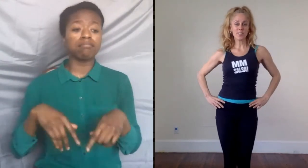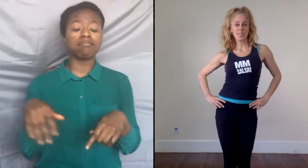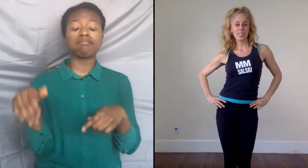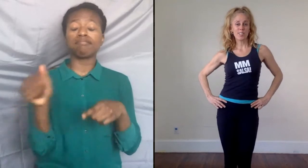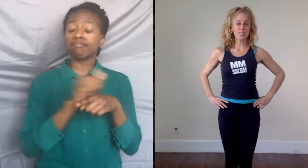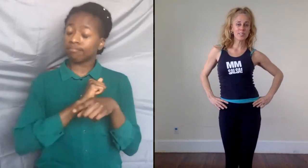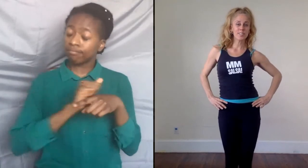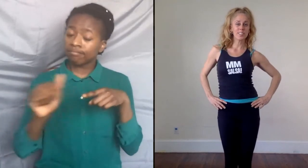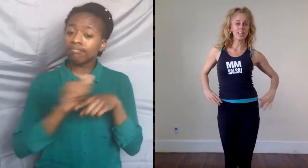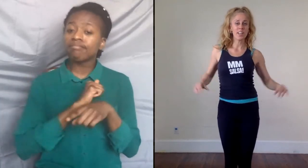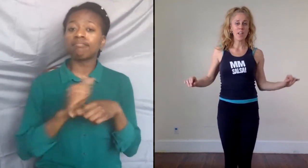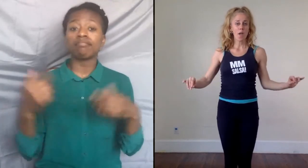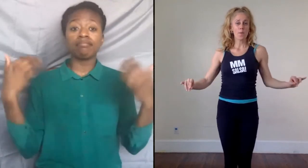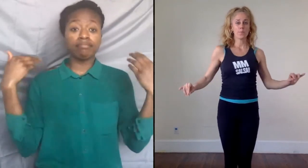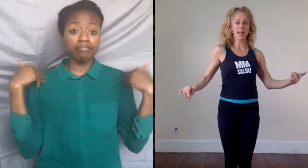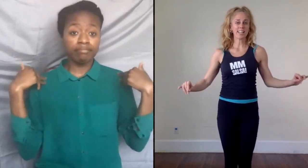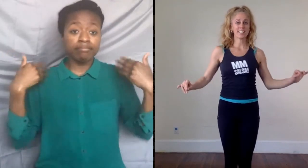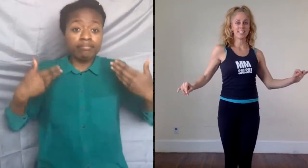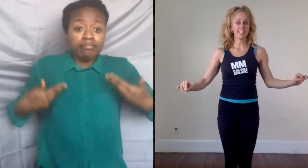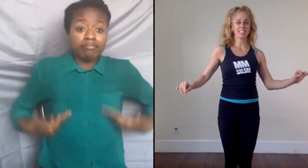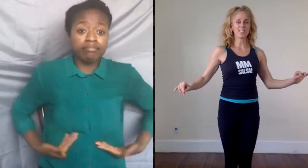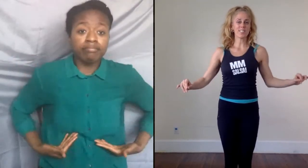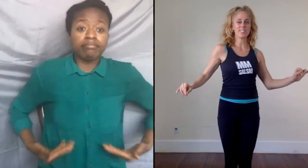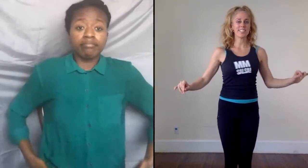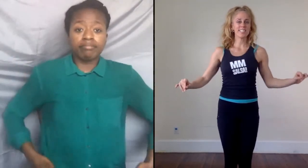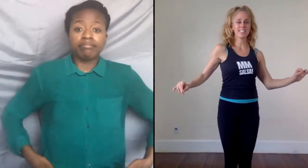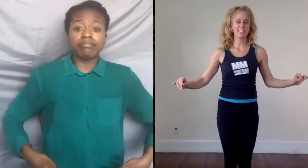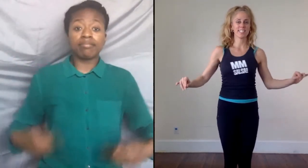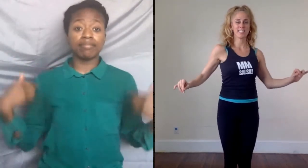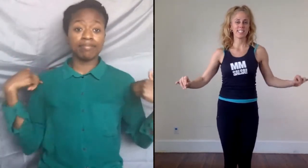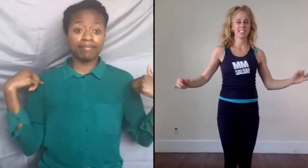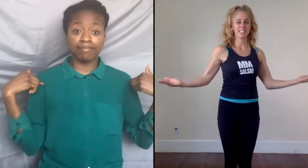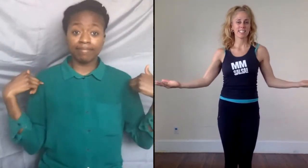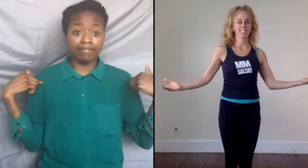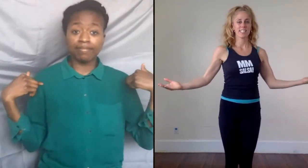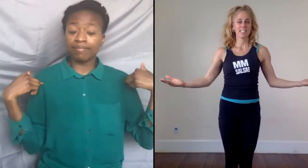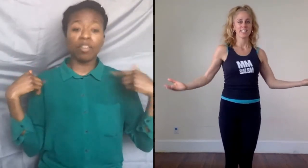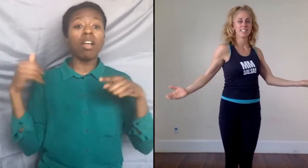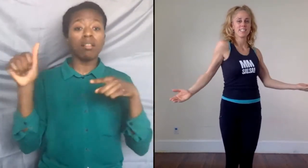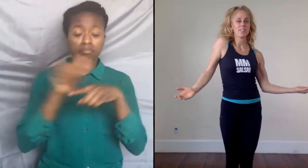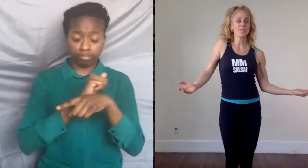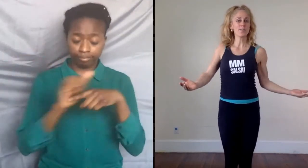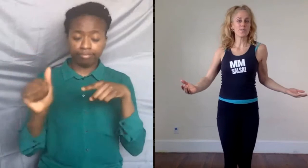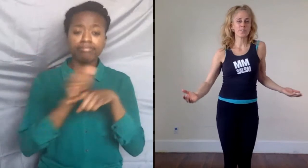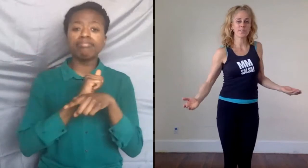practicing the torso, practicing the shoulders.